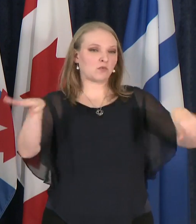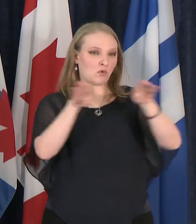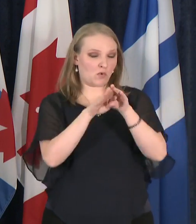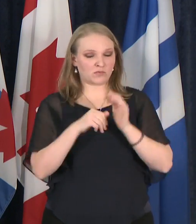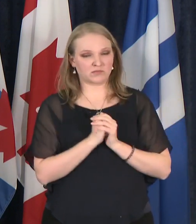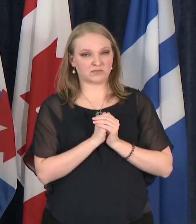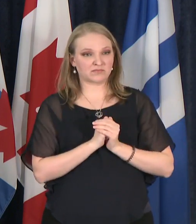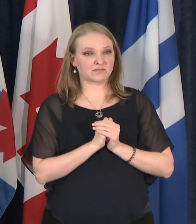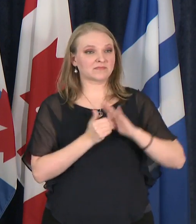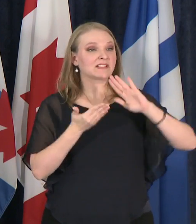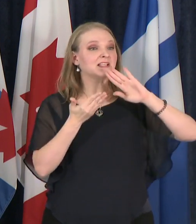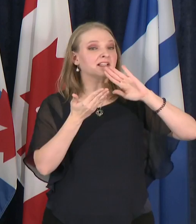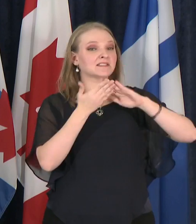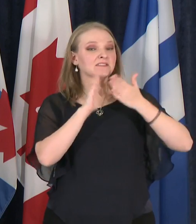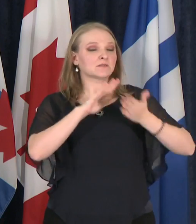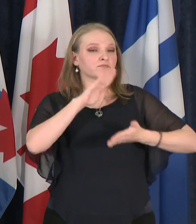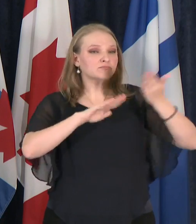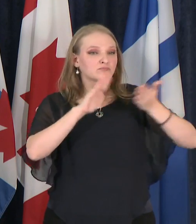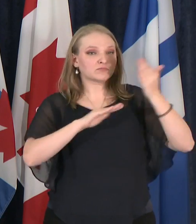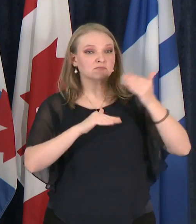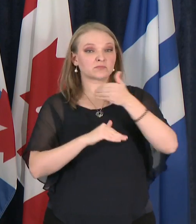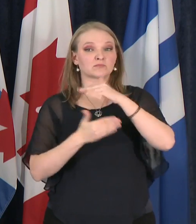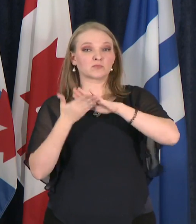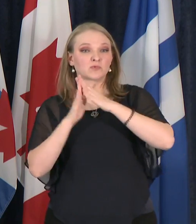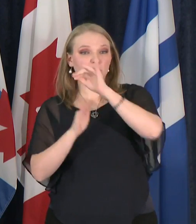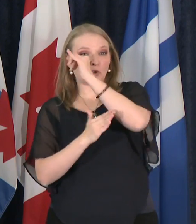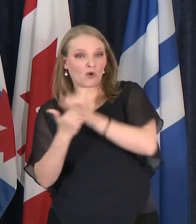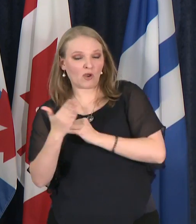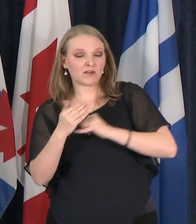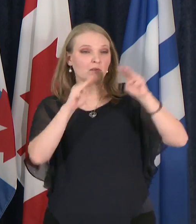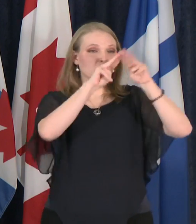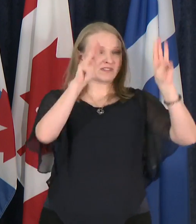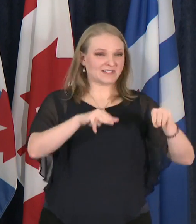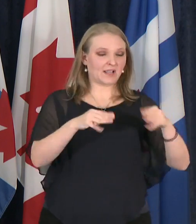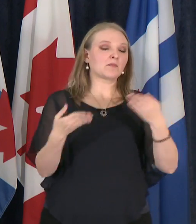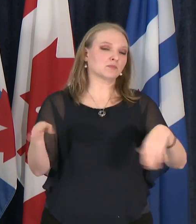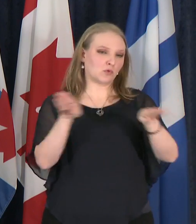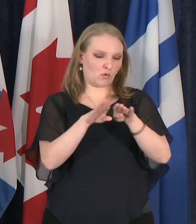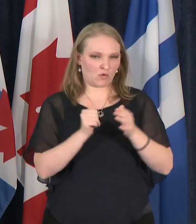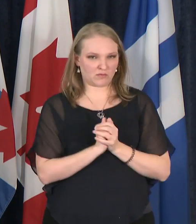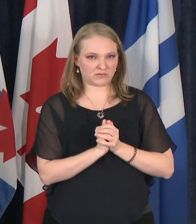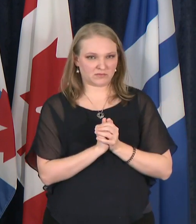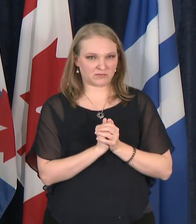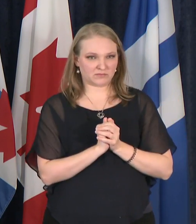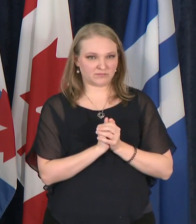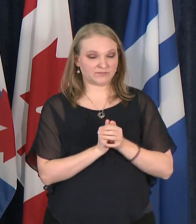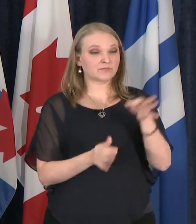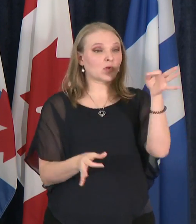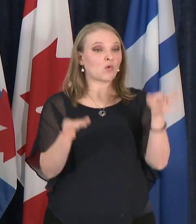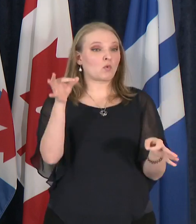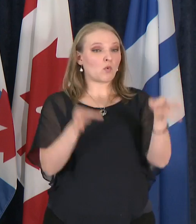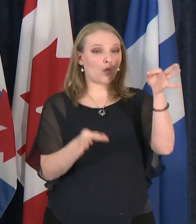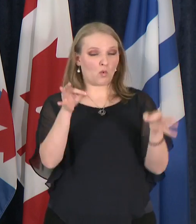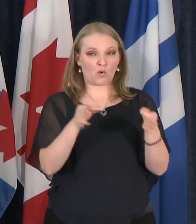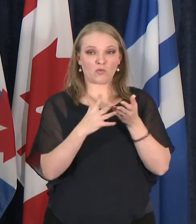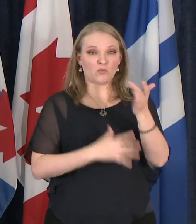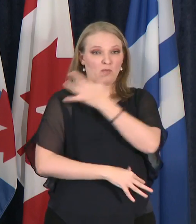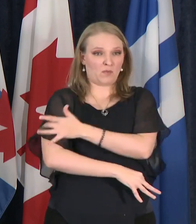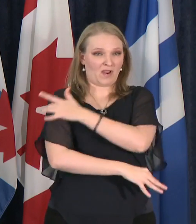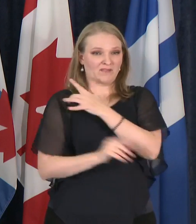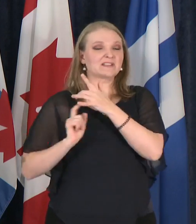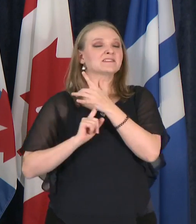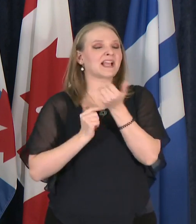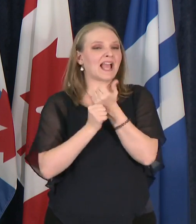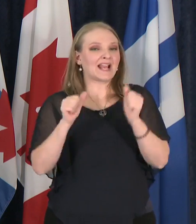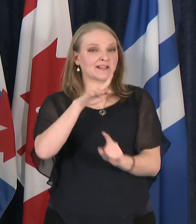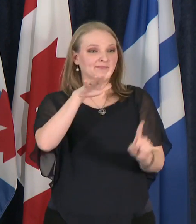museums and community art centres are closed. Provincial Offences Act court appearances have been